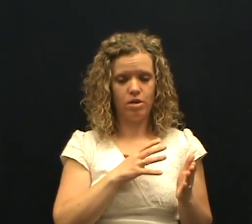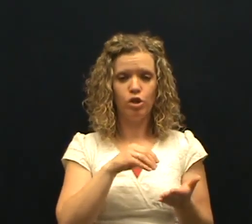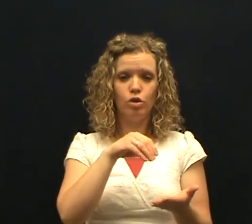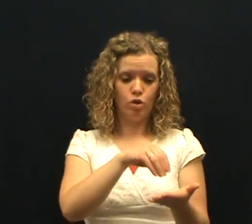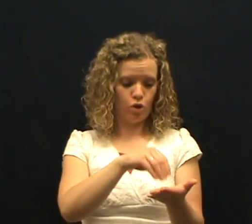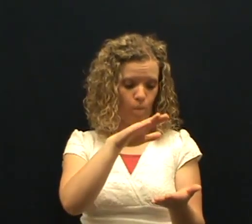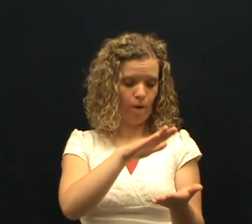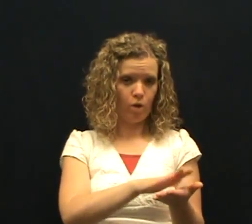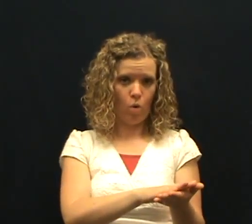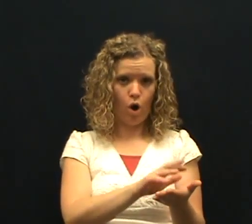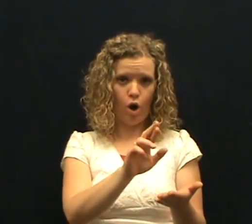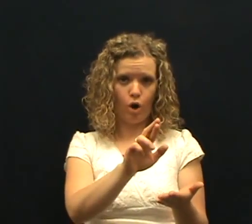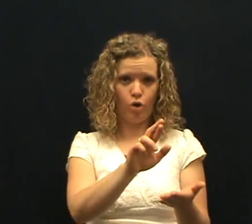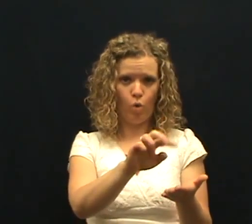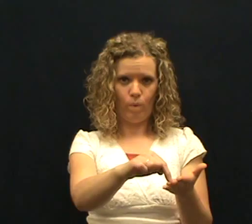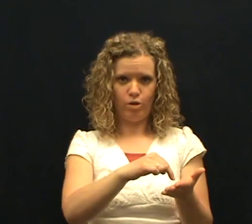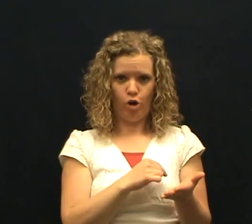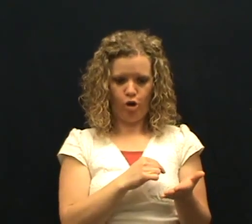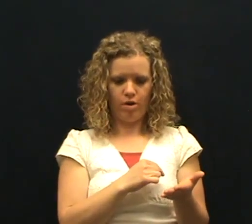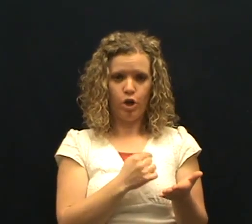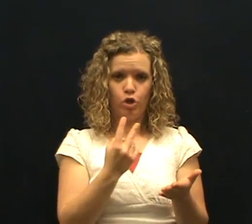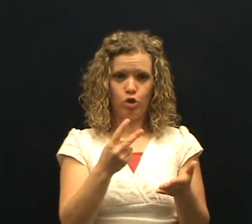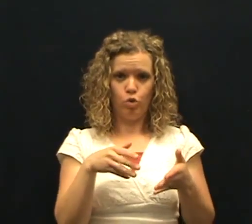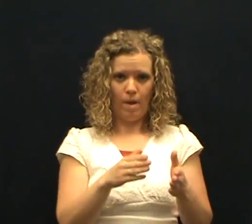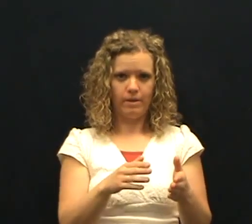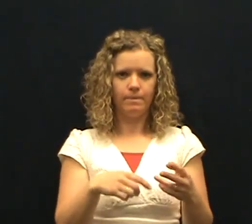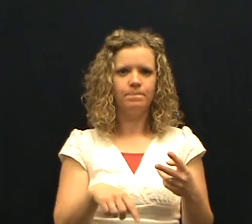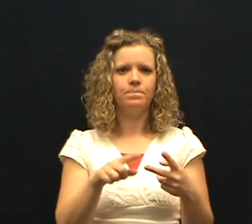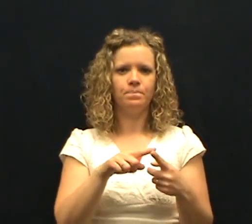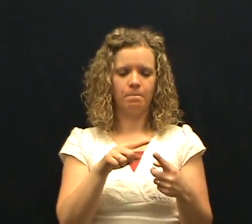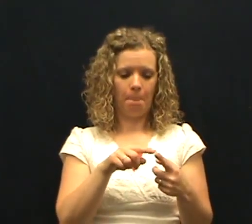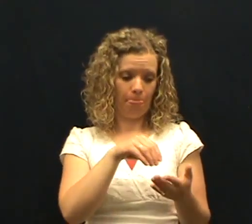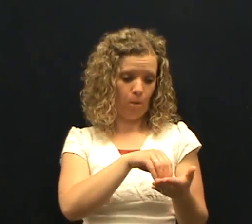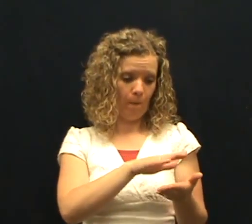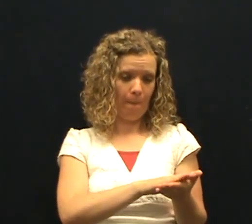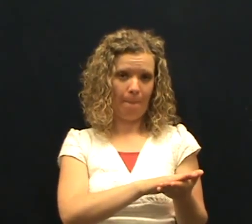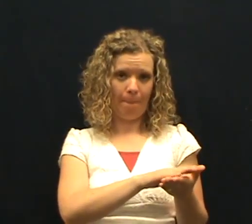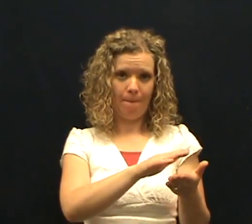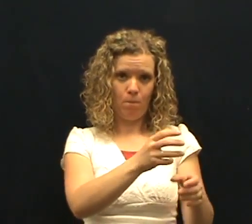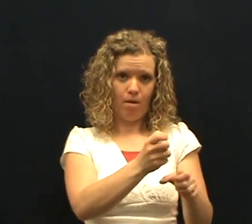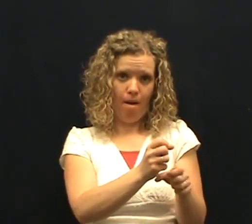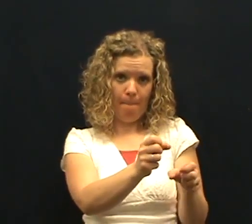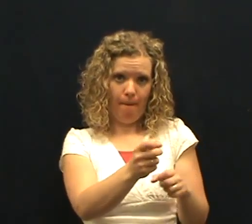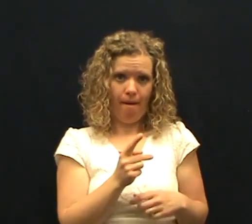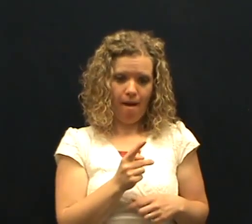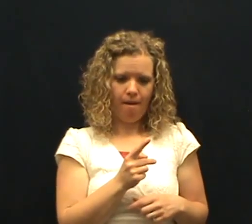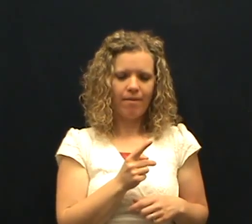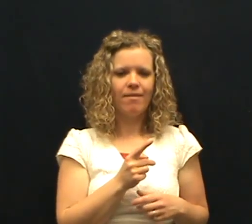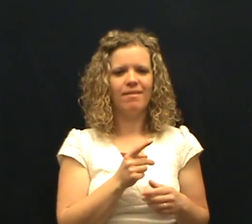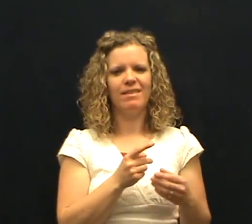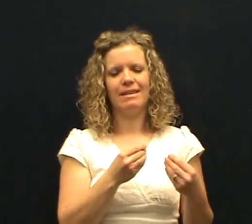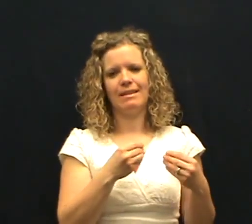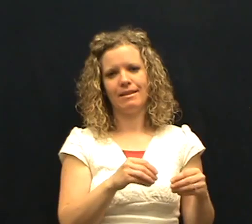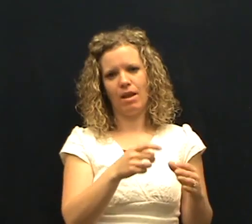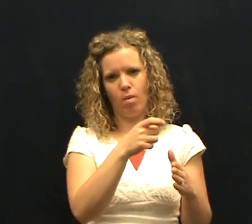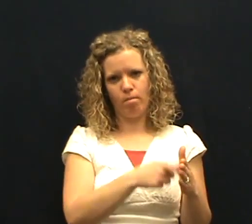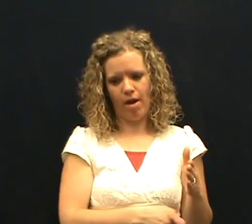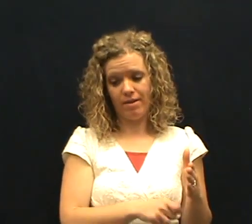once again, with 2 entries. One to record the sales return, where we use the sales price. The other to record the